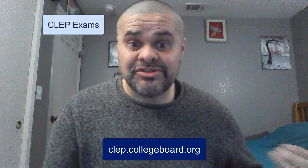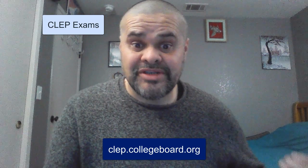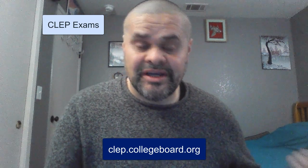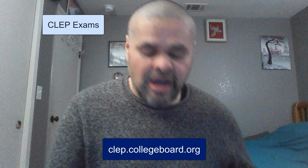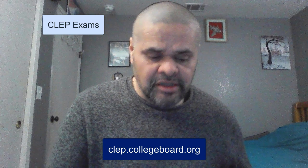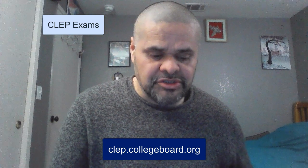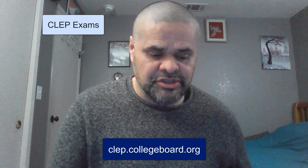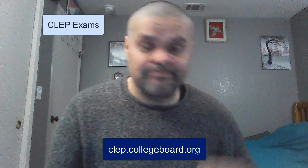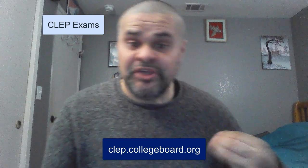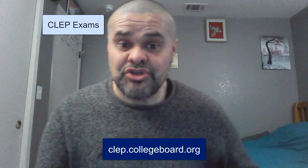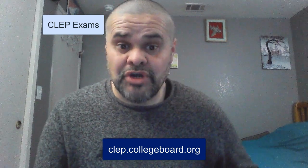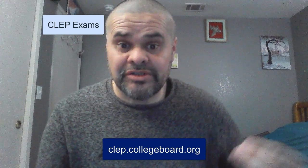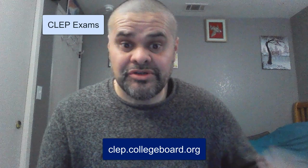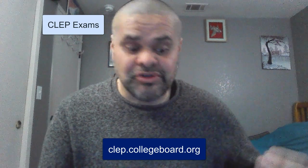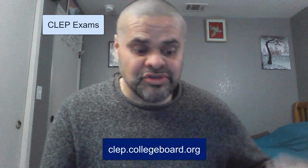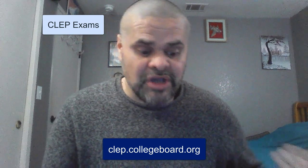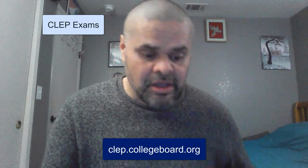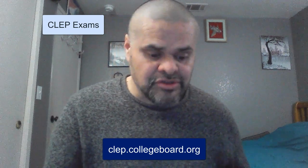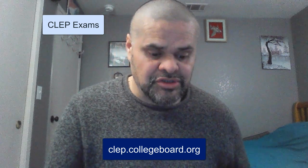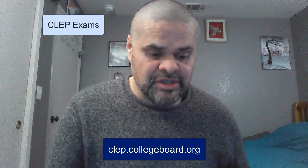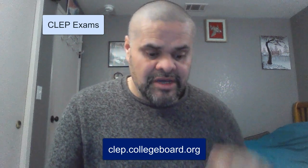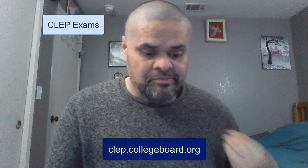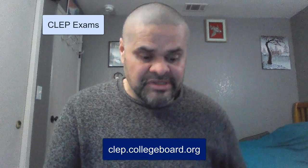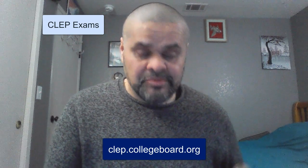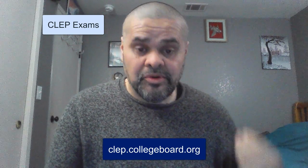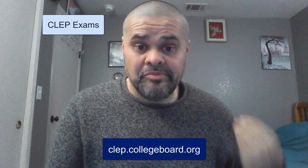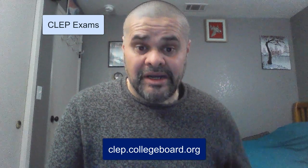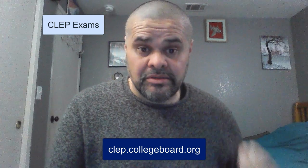to psychology, introductory sociology, principle of